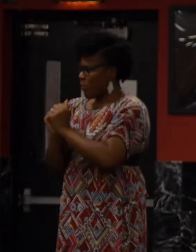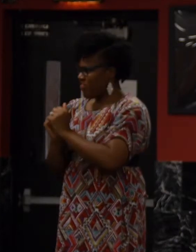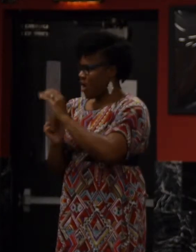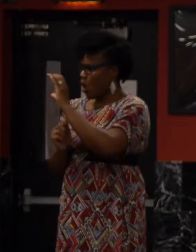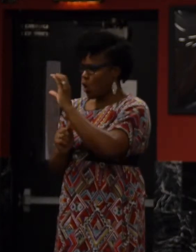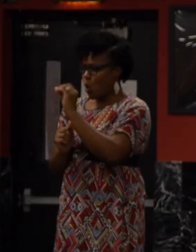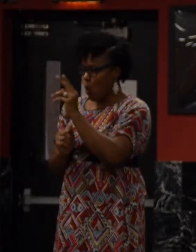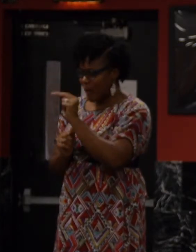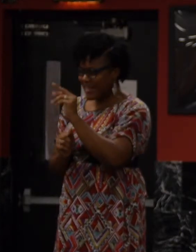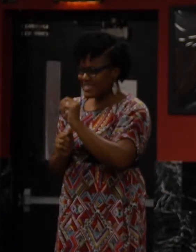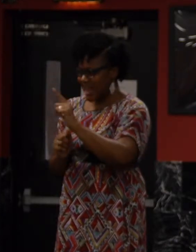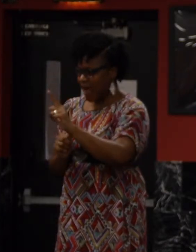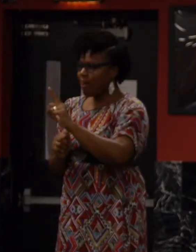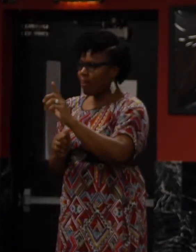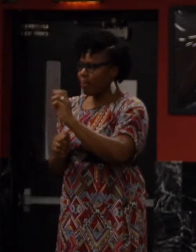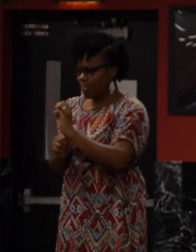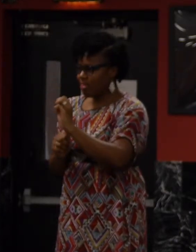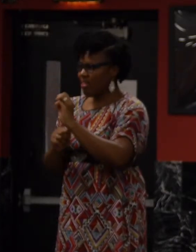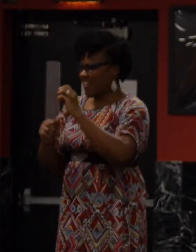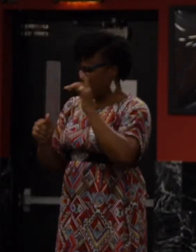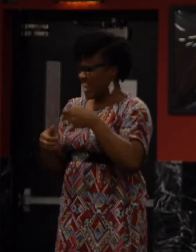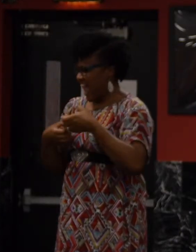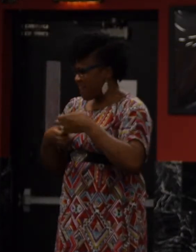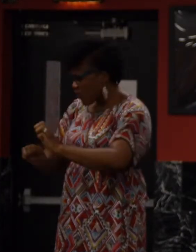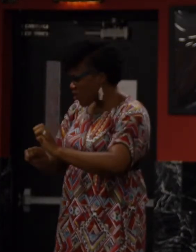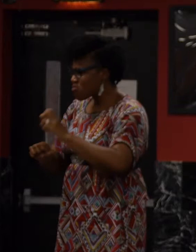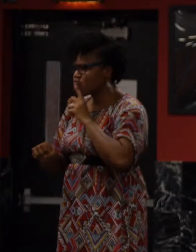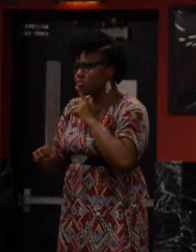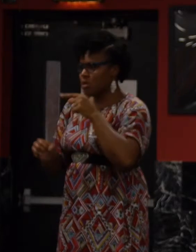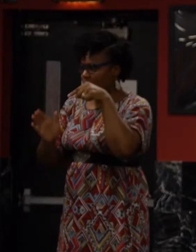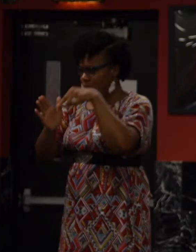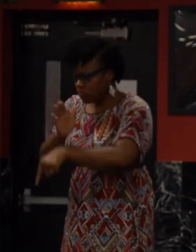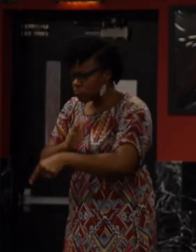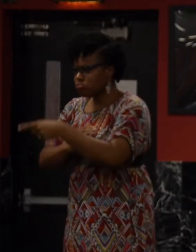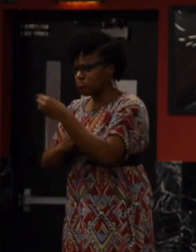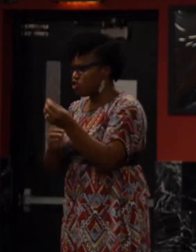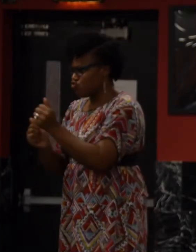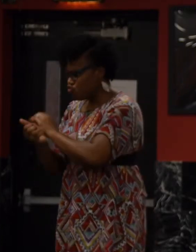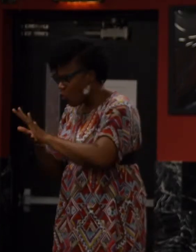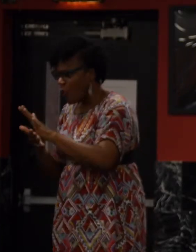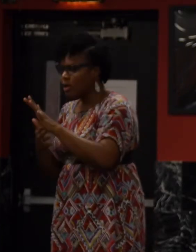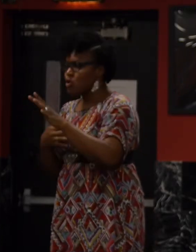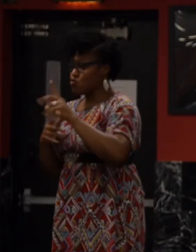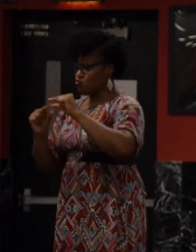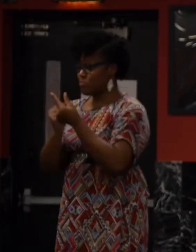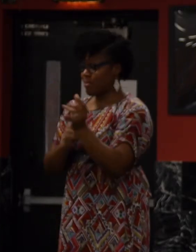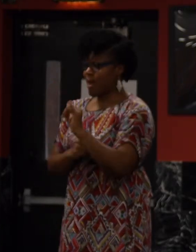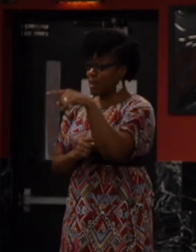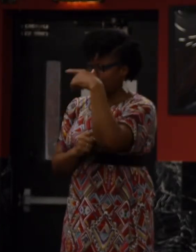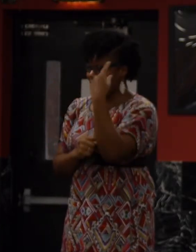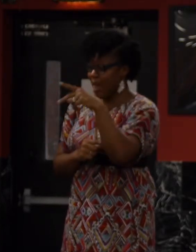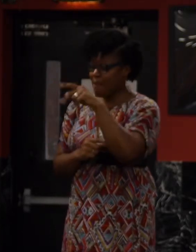effort that railroaded and a lot of times murdered people from groups like the Black Panther Party, the